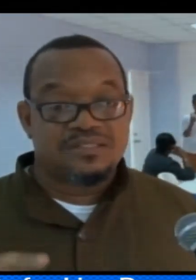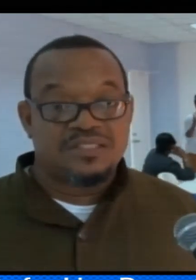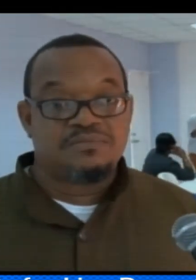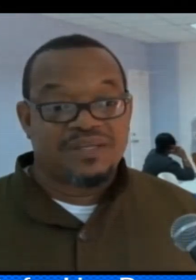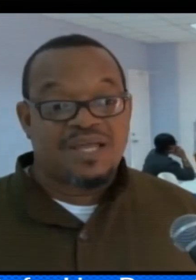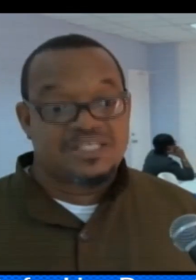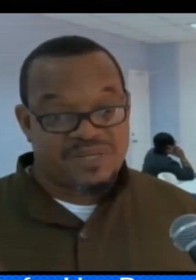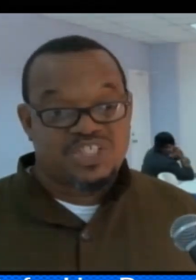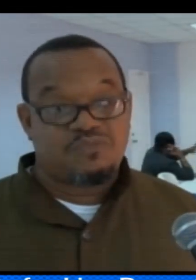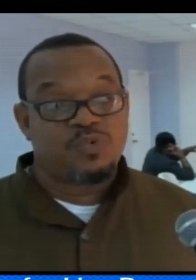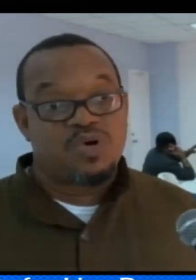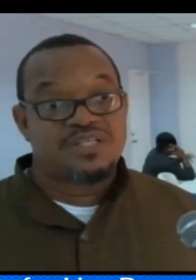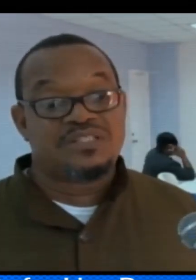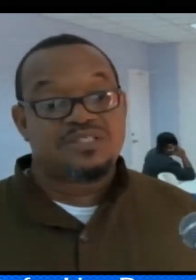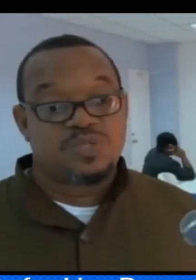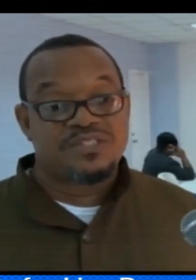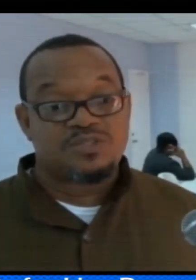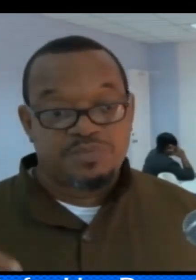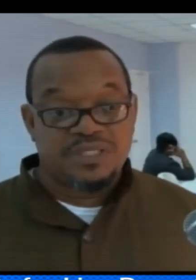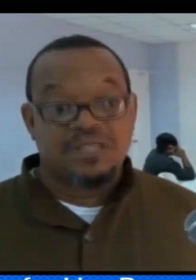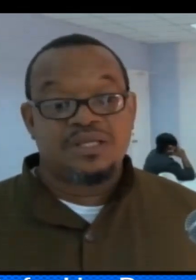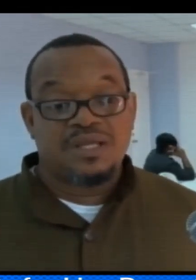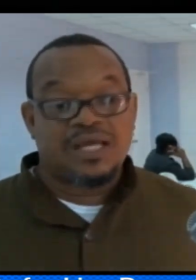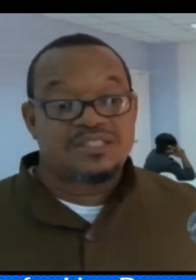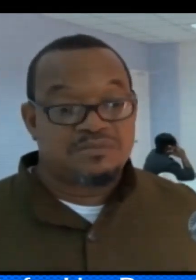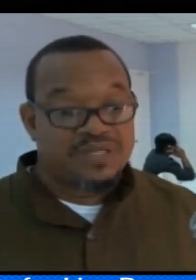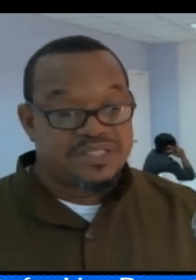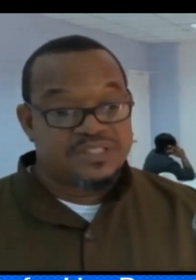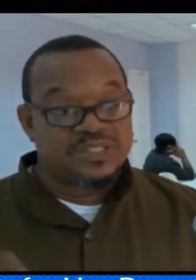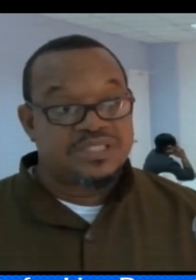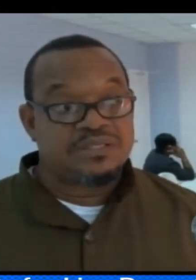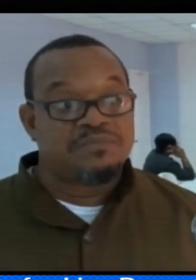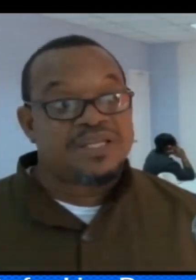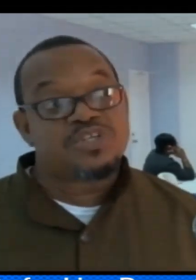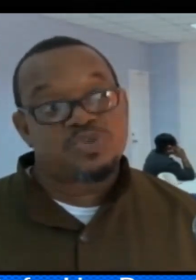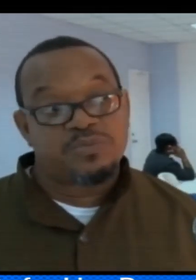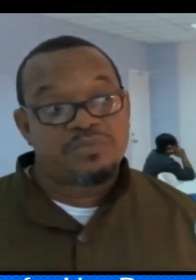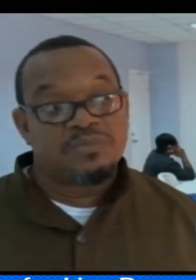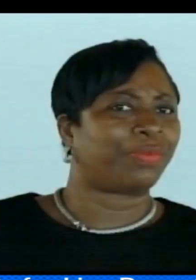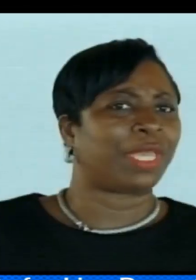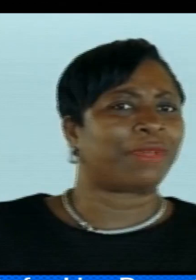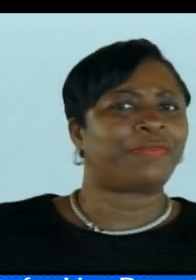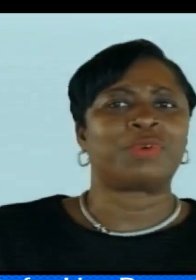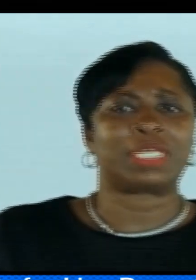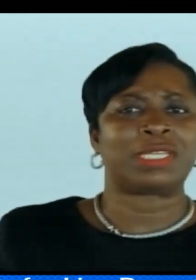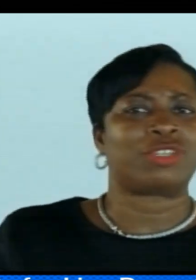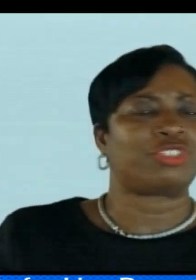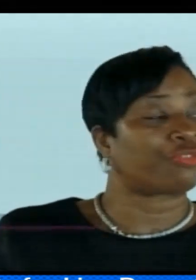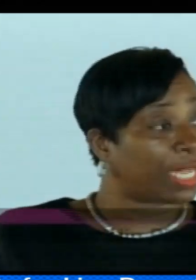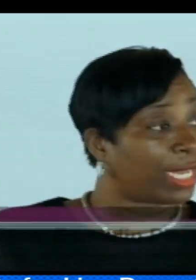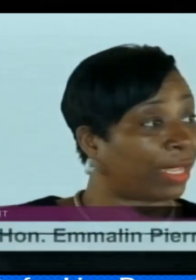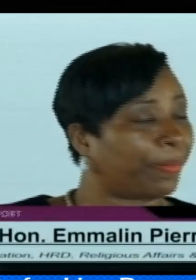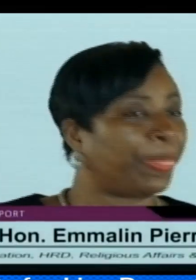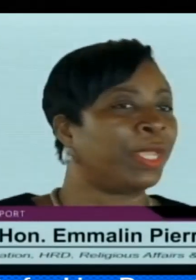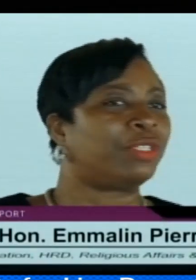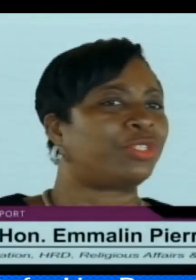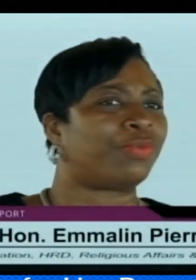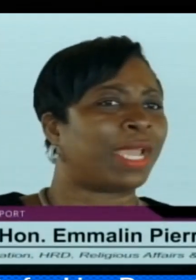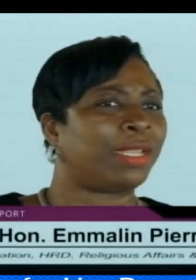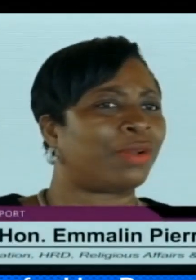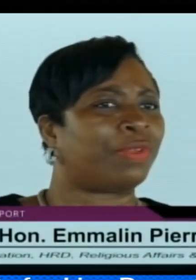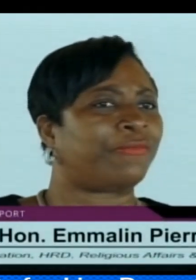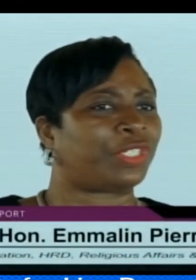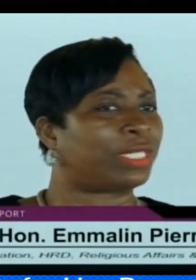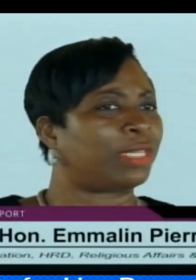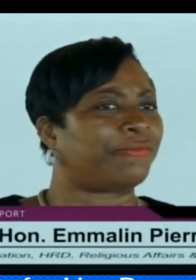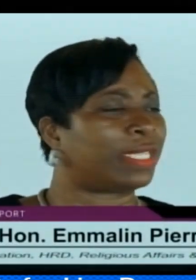assisting, especially if we want these students to be assimilated into the mainstream. We are focusing on training. So